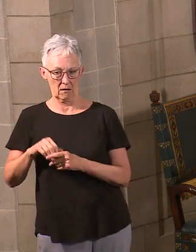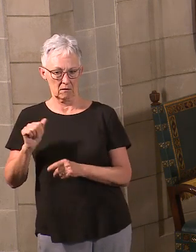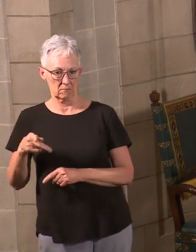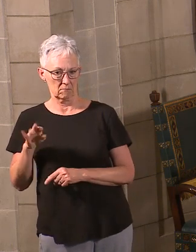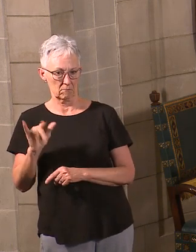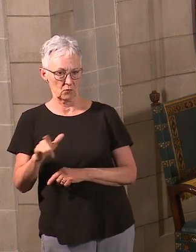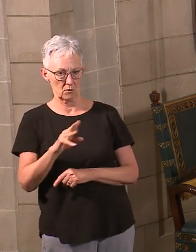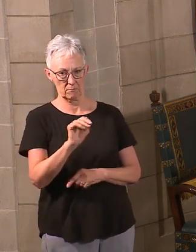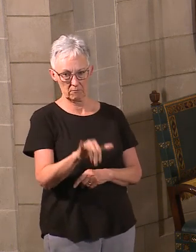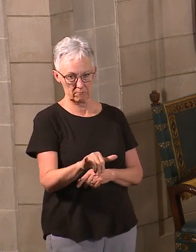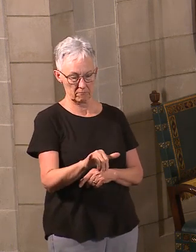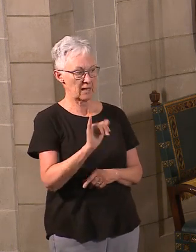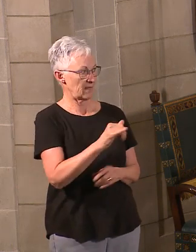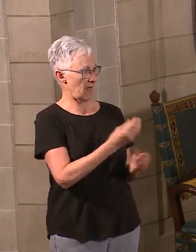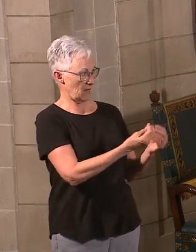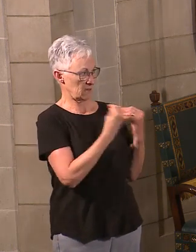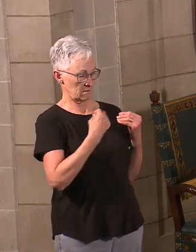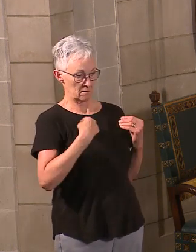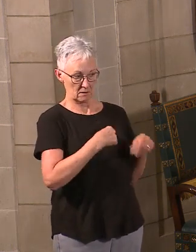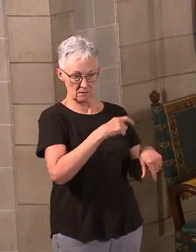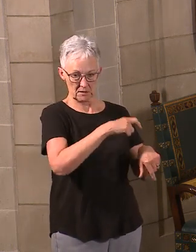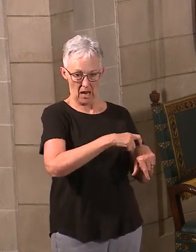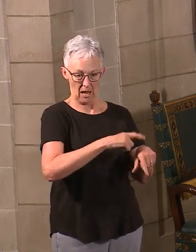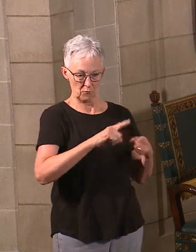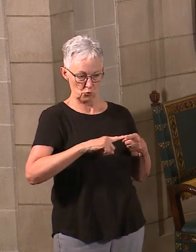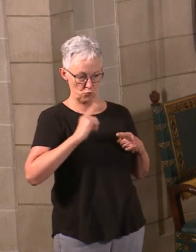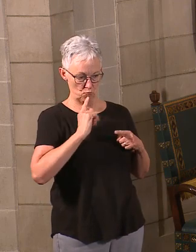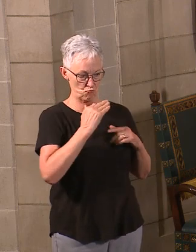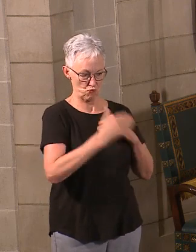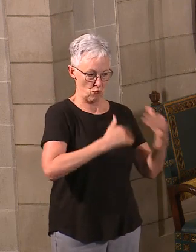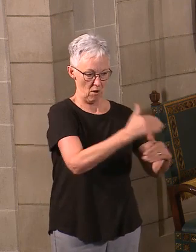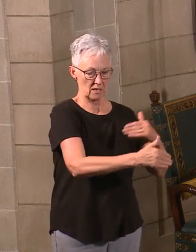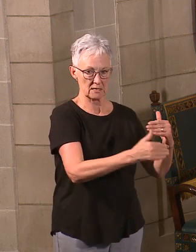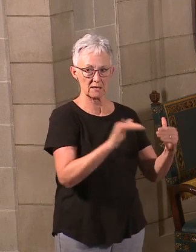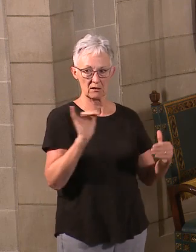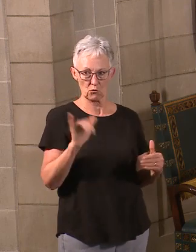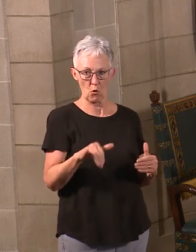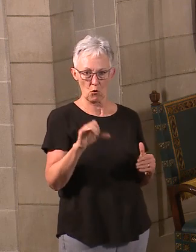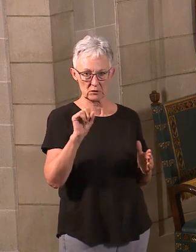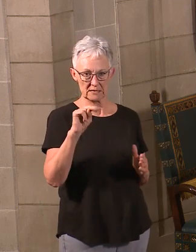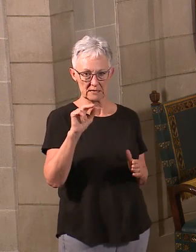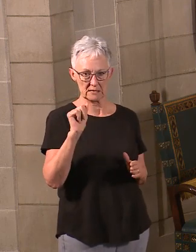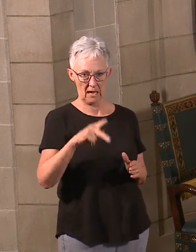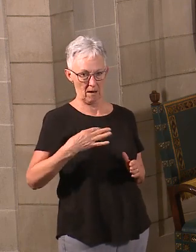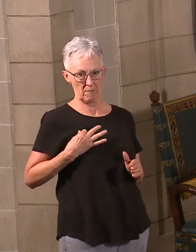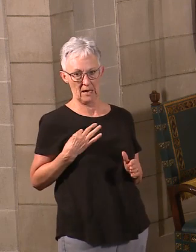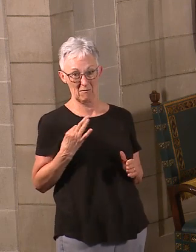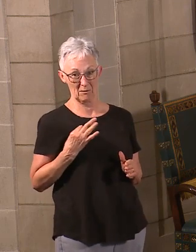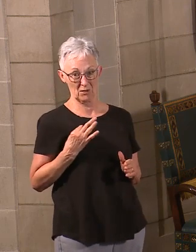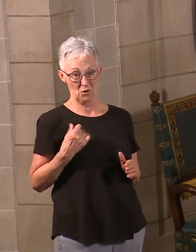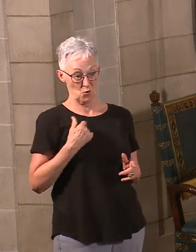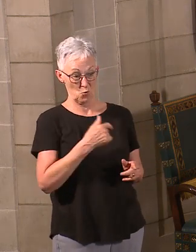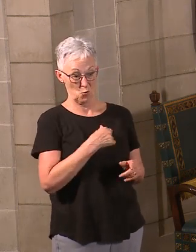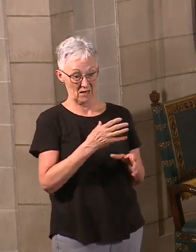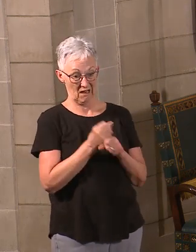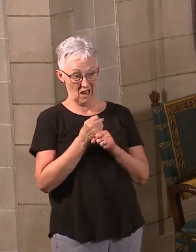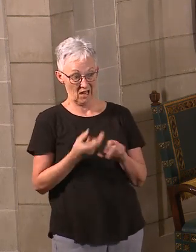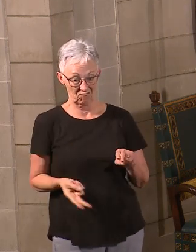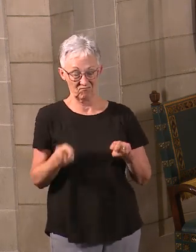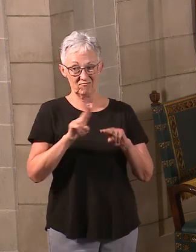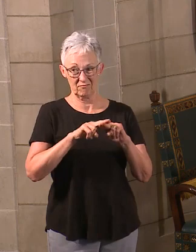on processing initial SNAP applications, as our SNAP applications increased over 35% in March from